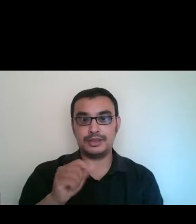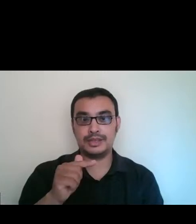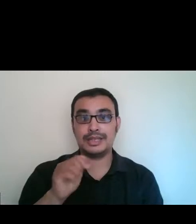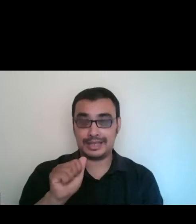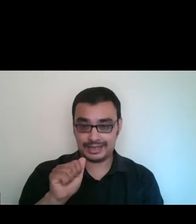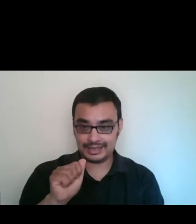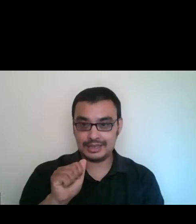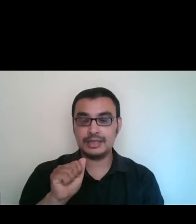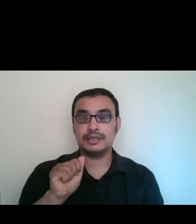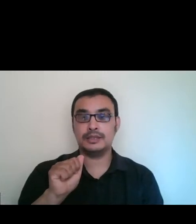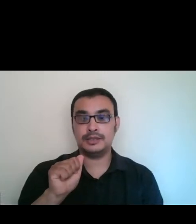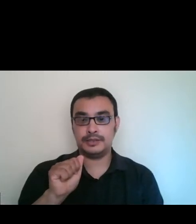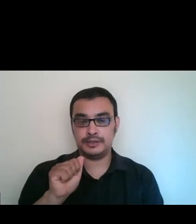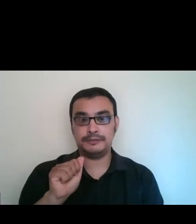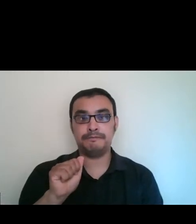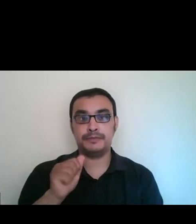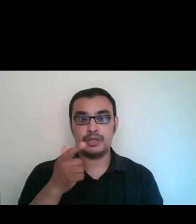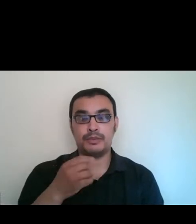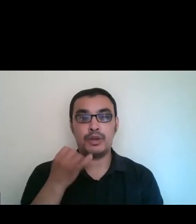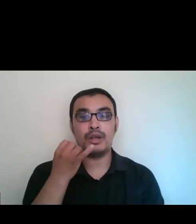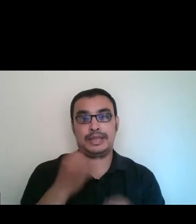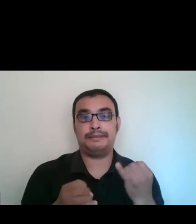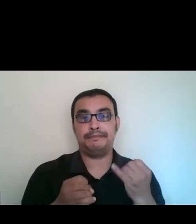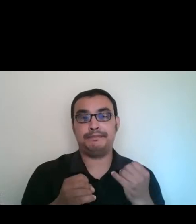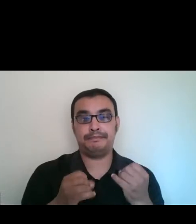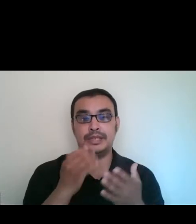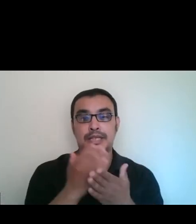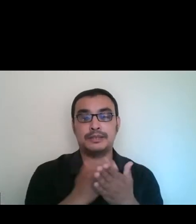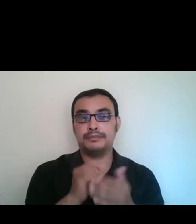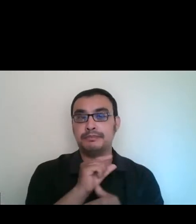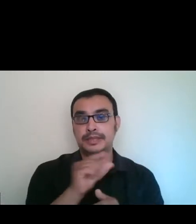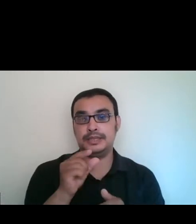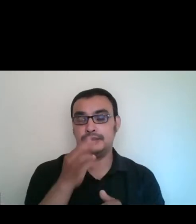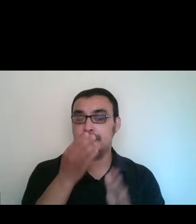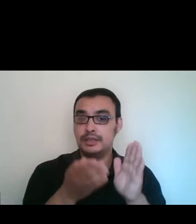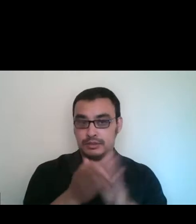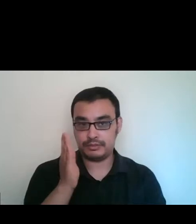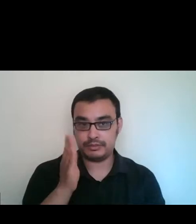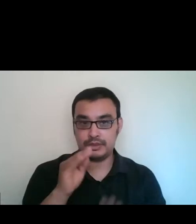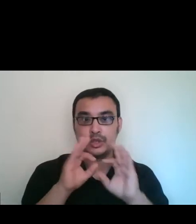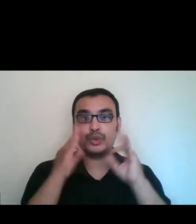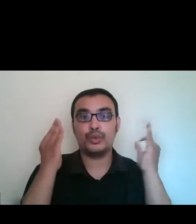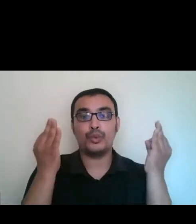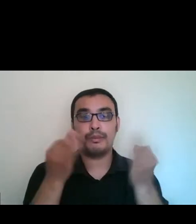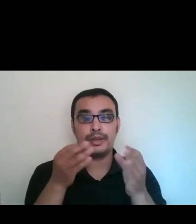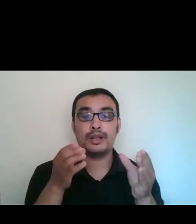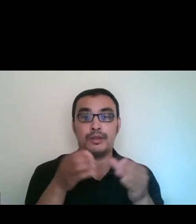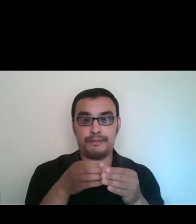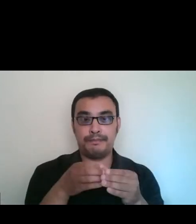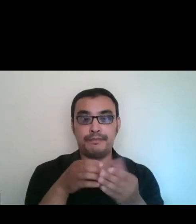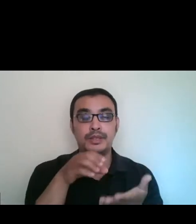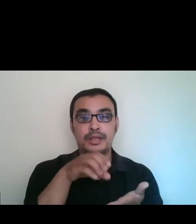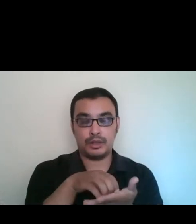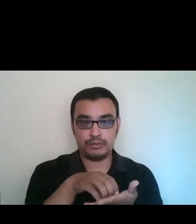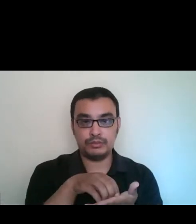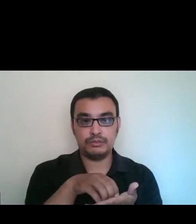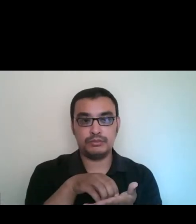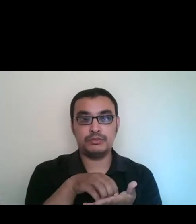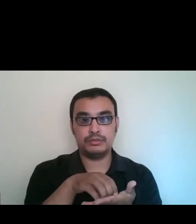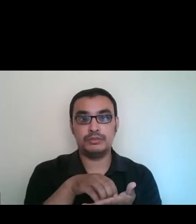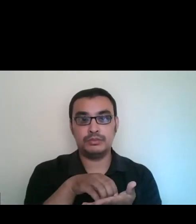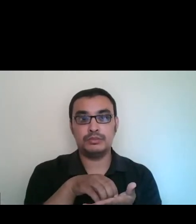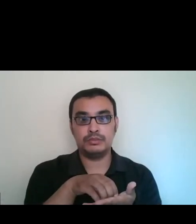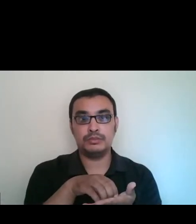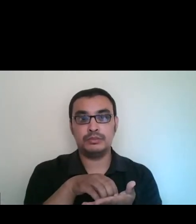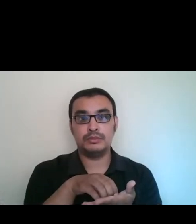last part of this session. Indeed, during the Global Land Forum, there will be a session